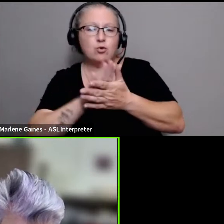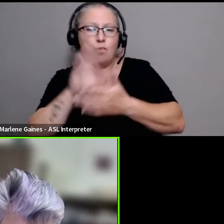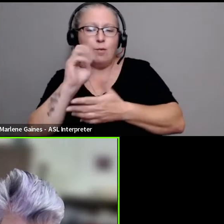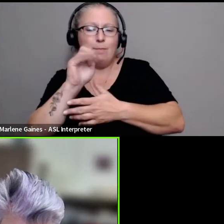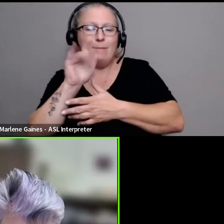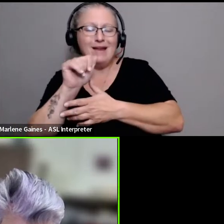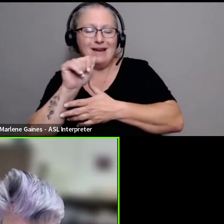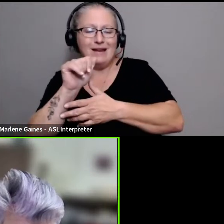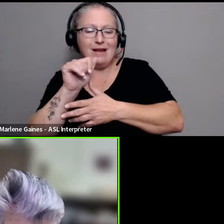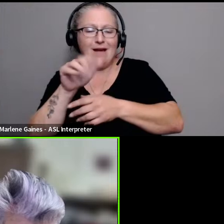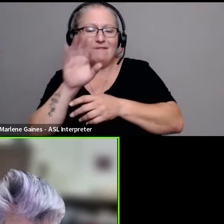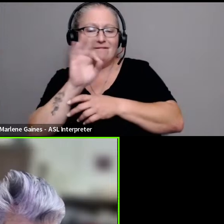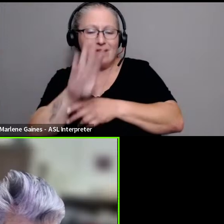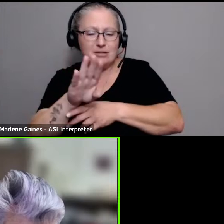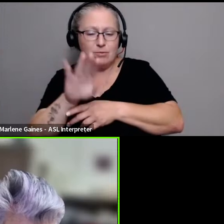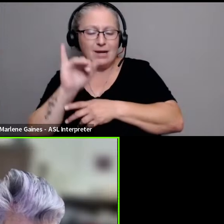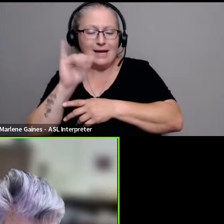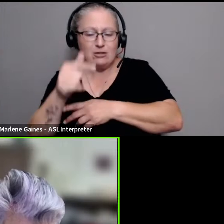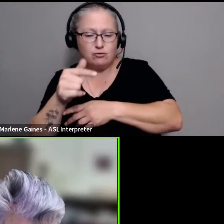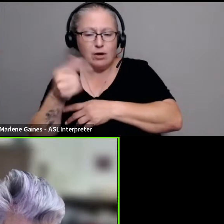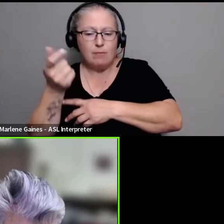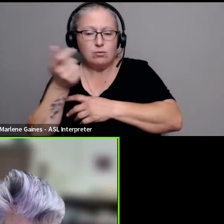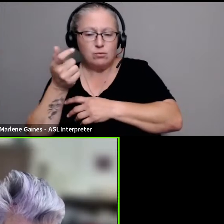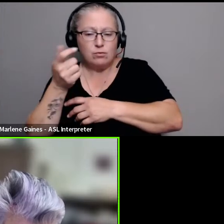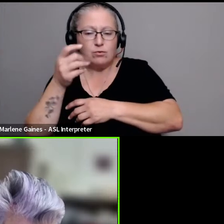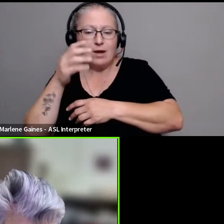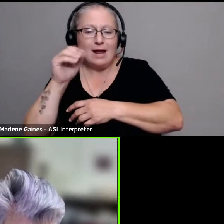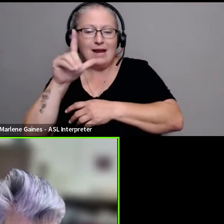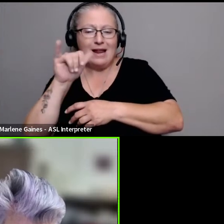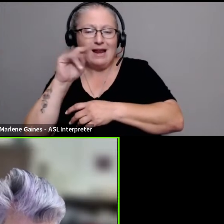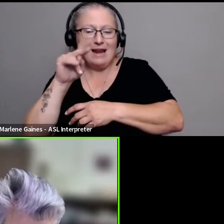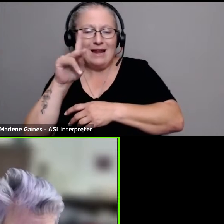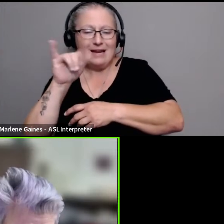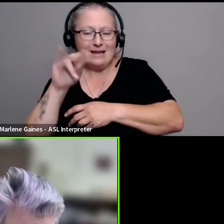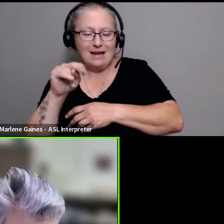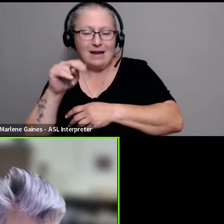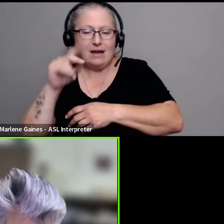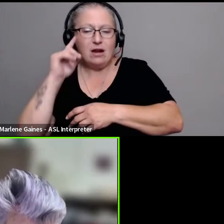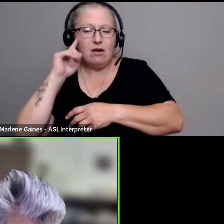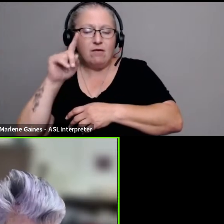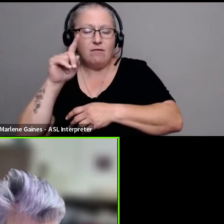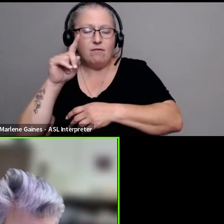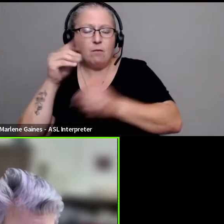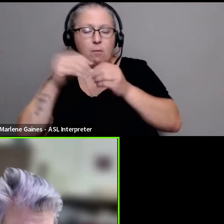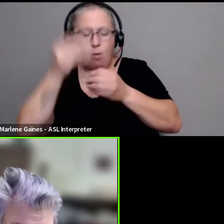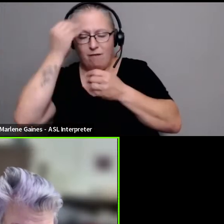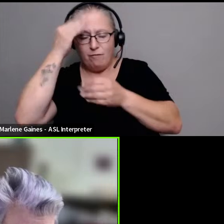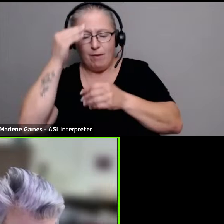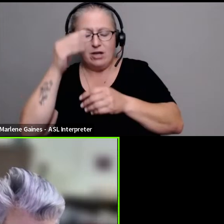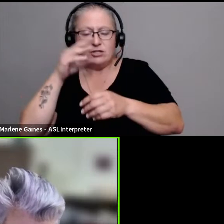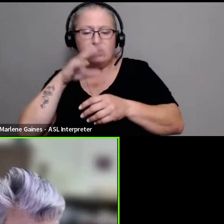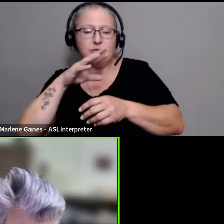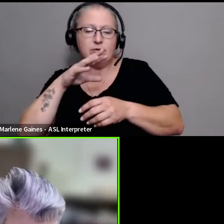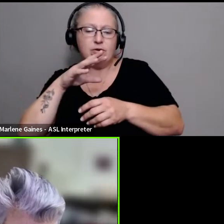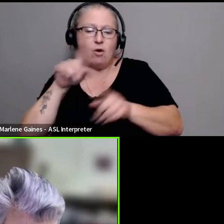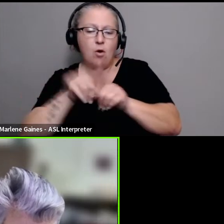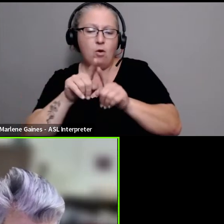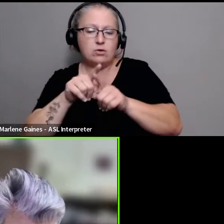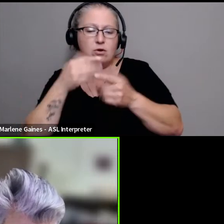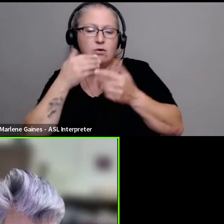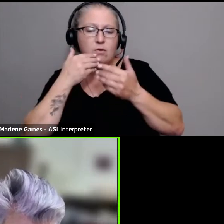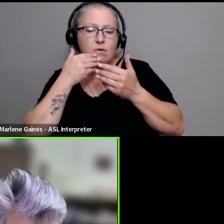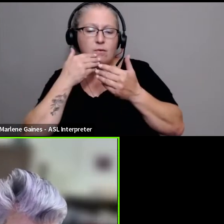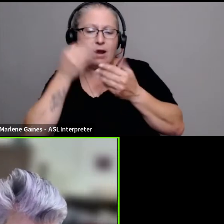sites, Facebook, Instagram, Twitter, and LinkedIn for more information and to register. We also want to make you aware we